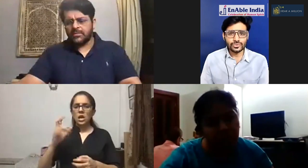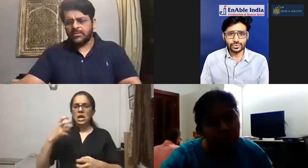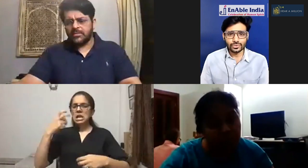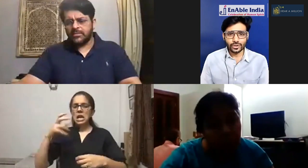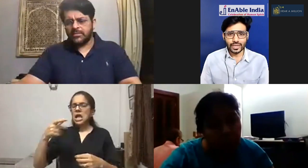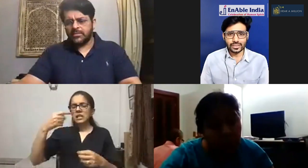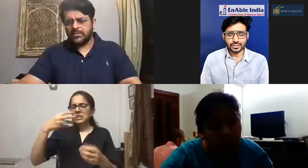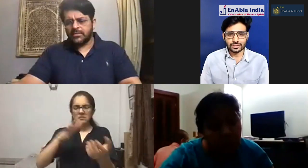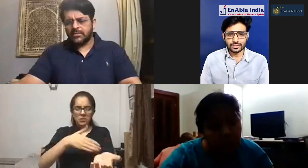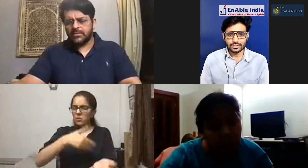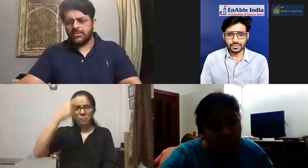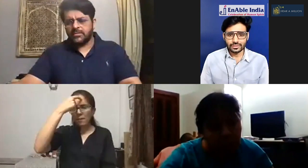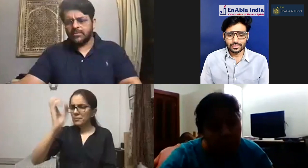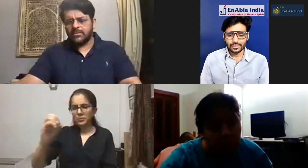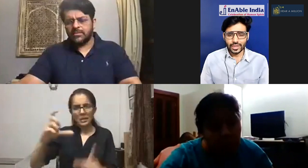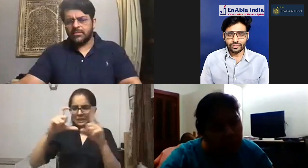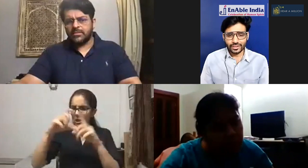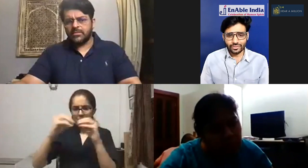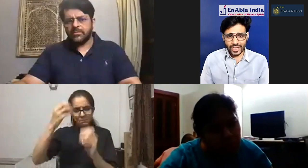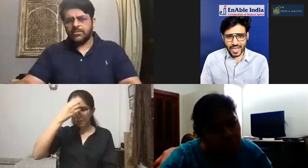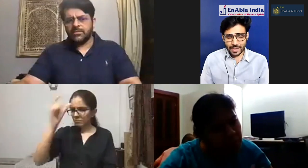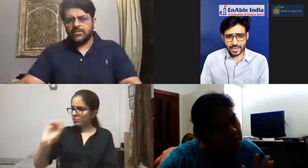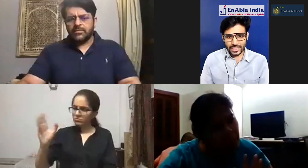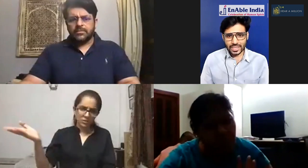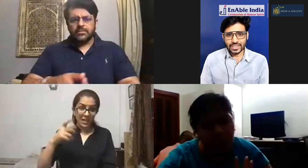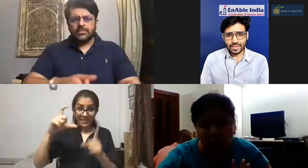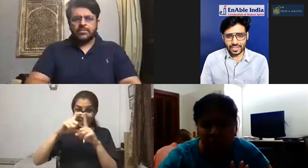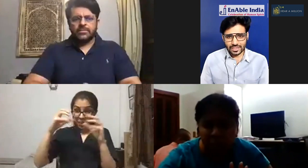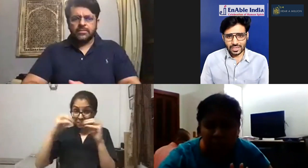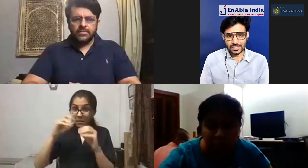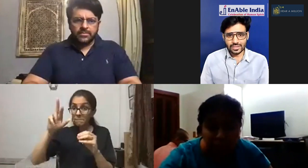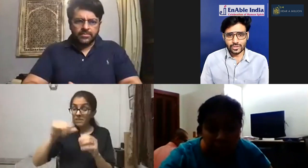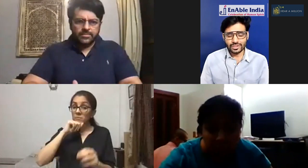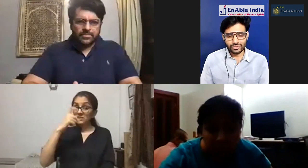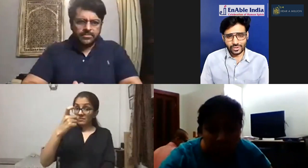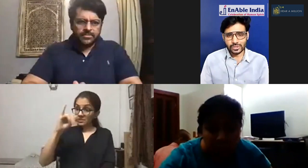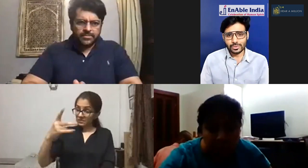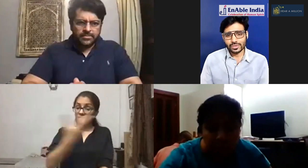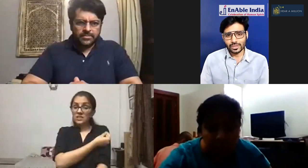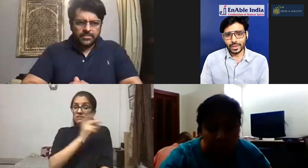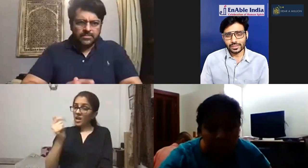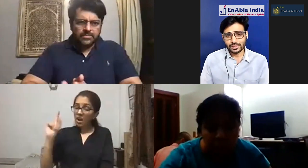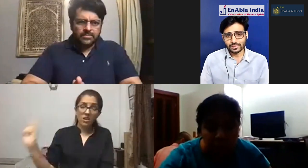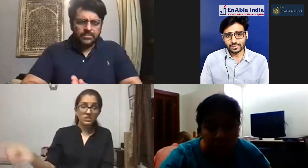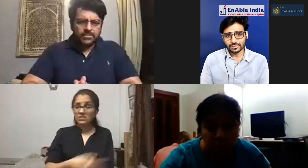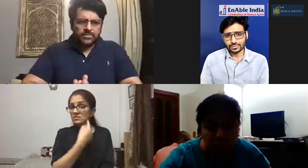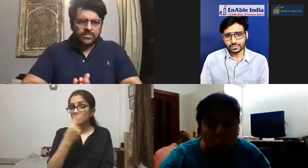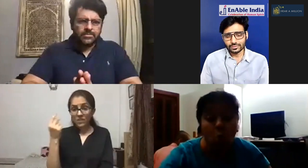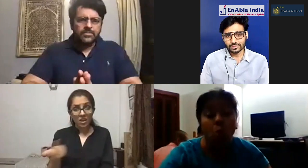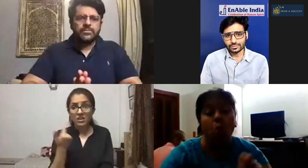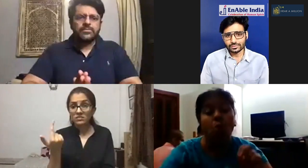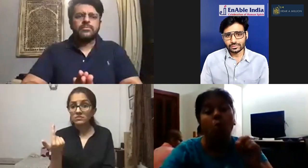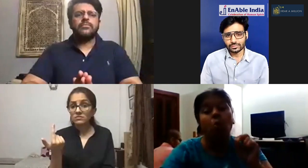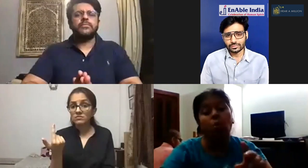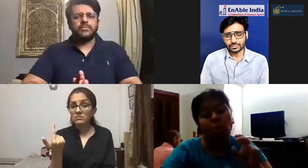issue for vaccine. In fact, if he has diabetes and he's 76, he should be the first one to take the vaccine.